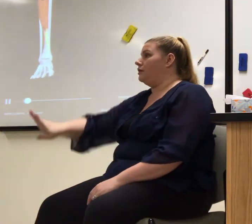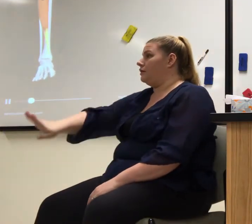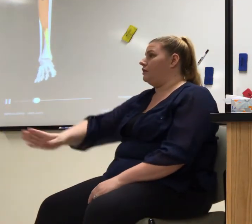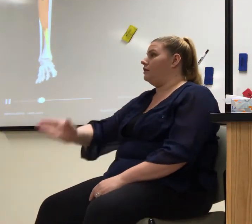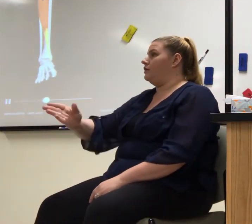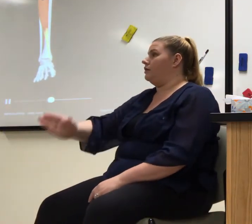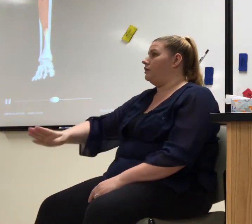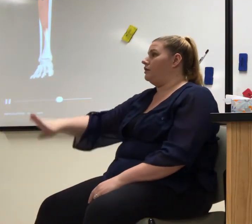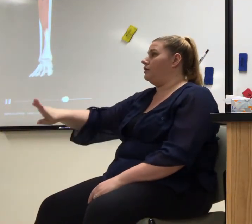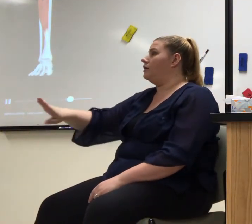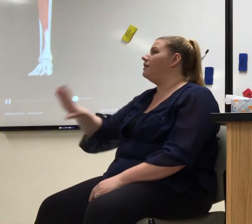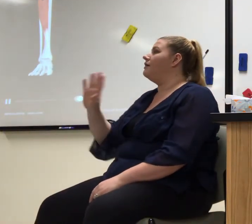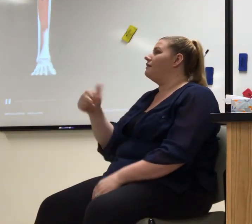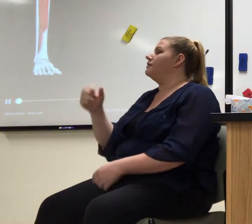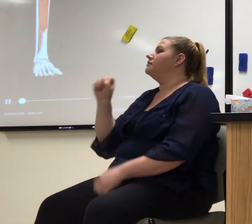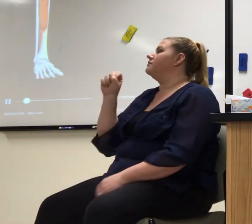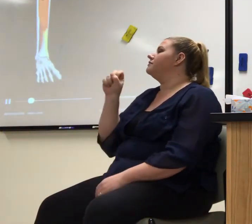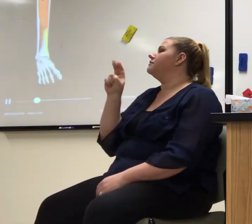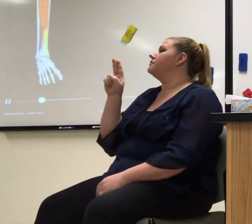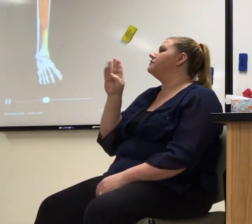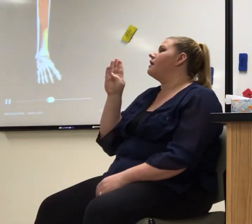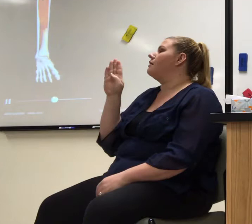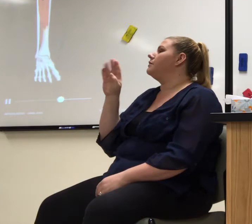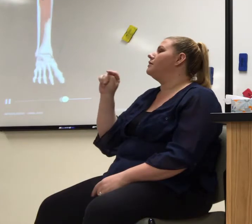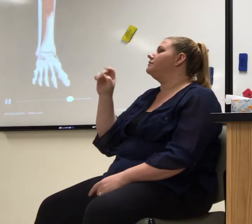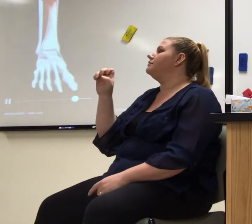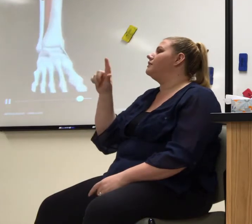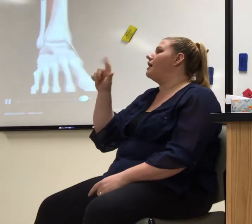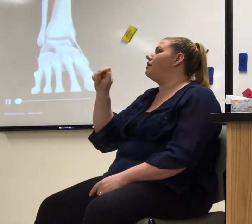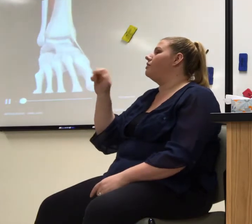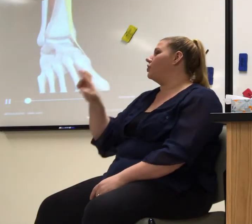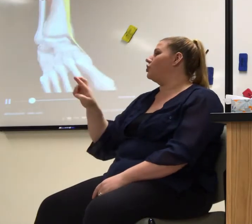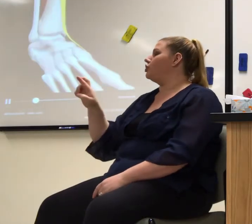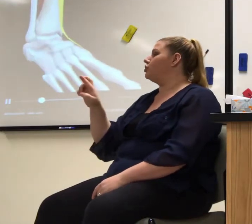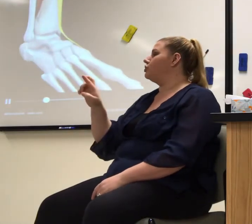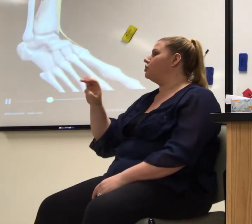movement. Rock foot inwards.